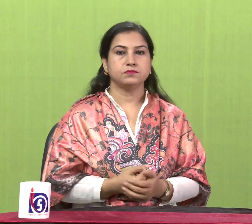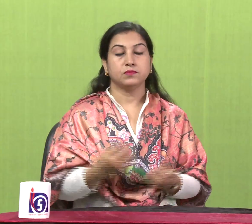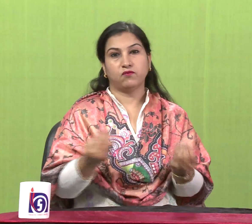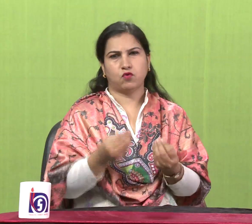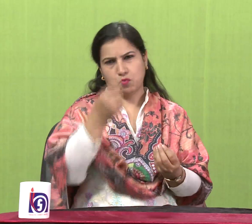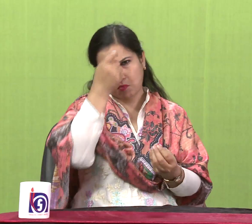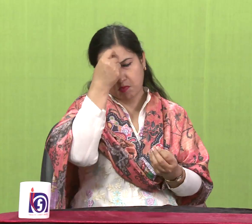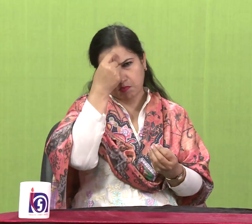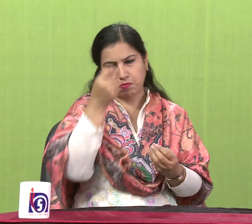problems